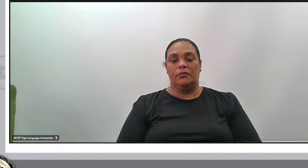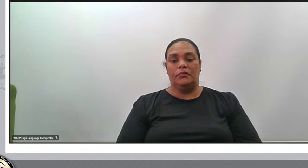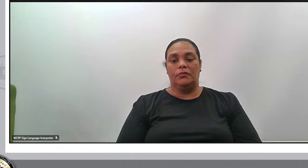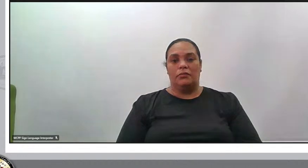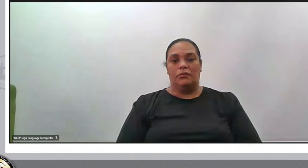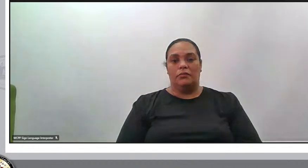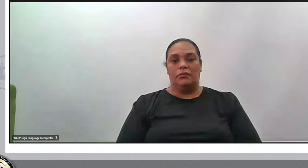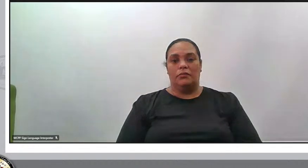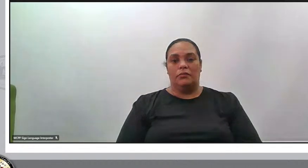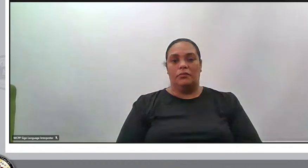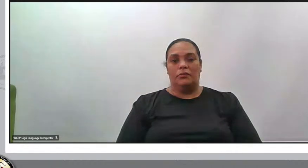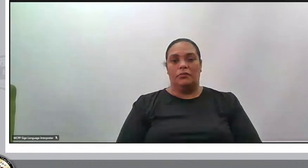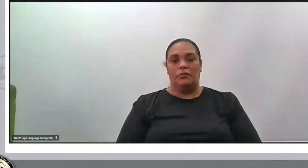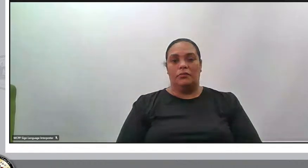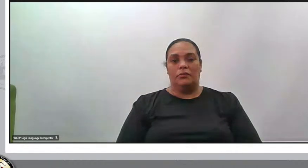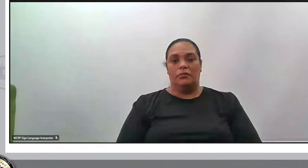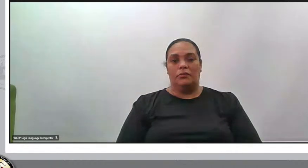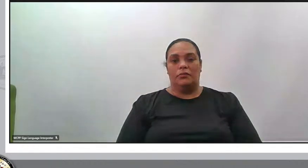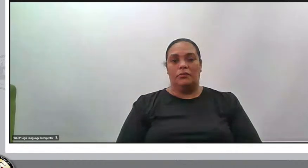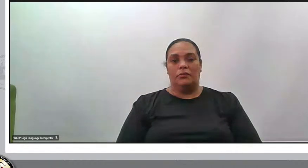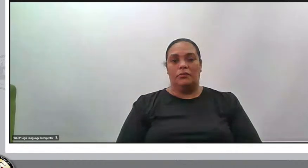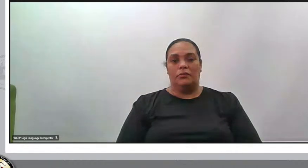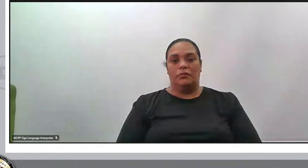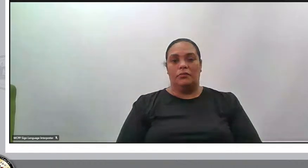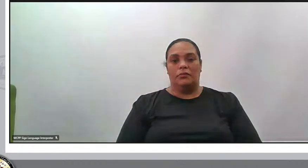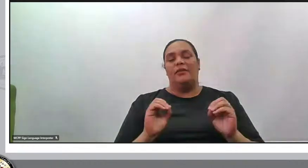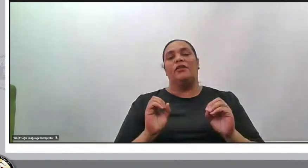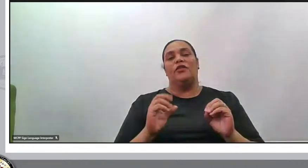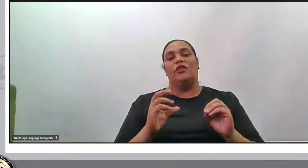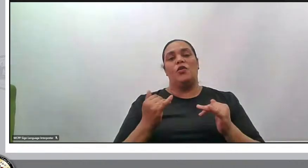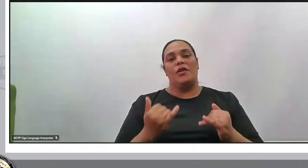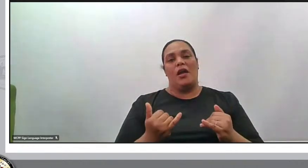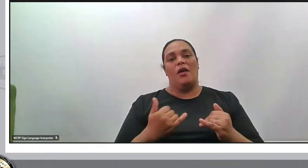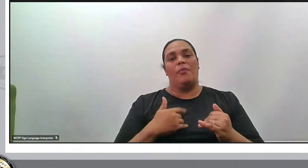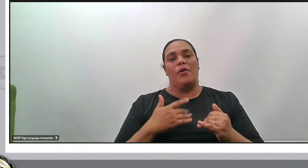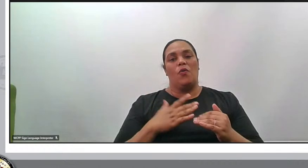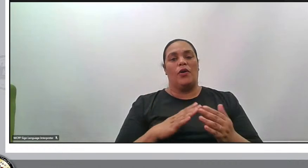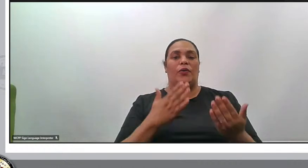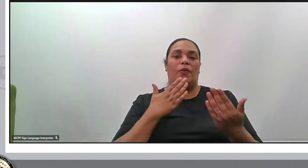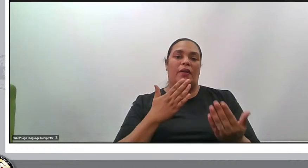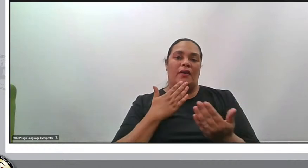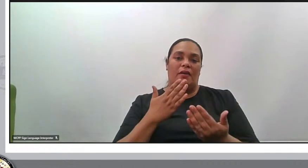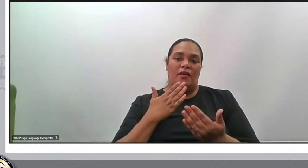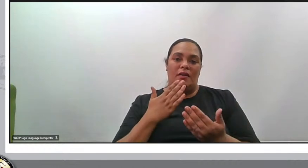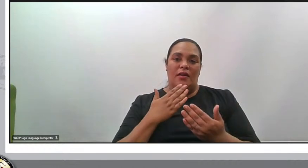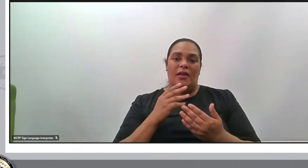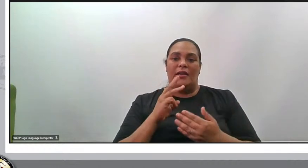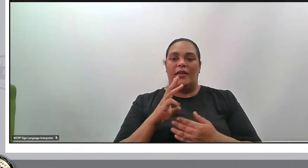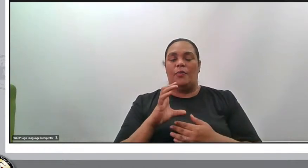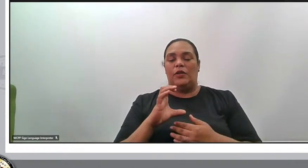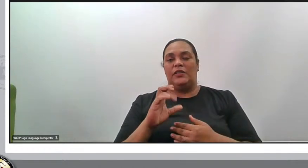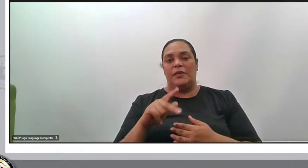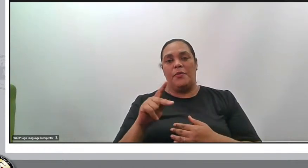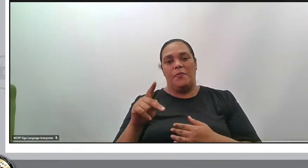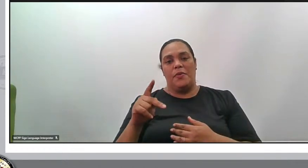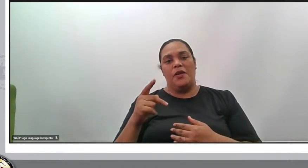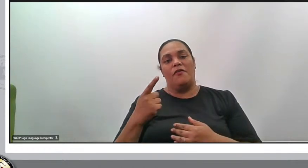Doesn't seem like there are any final questions. So on that note, then, I'd like to thank the WCPP